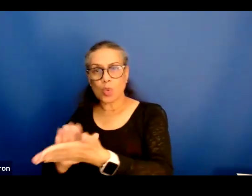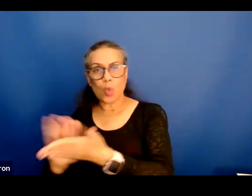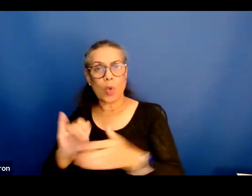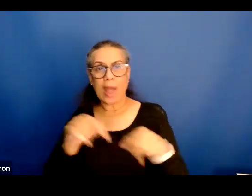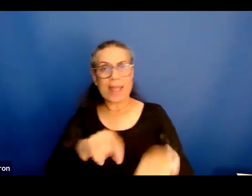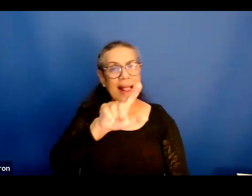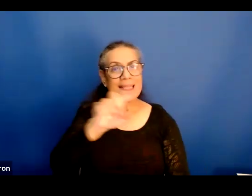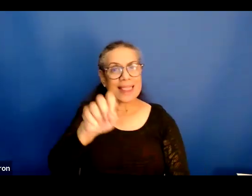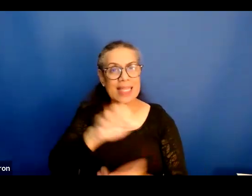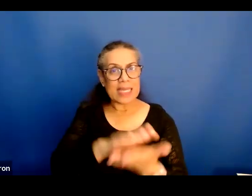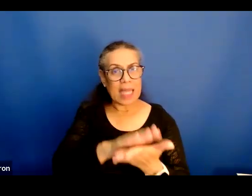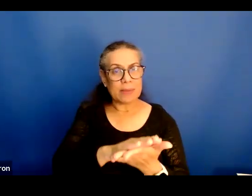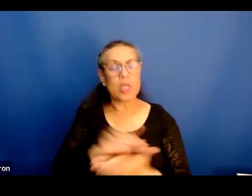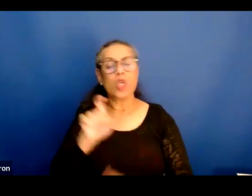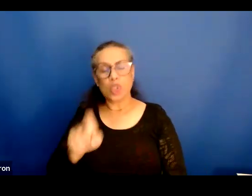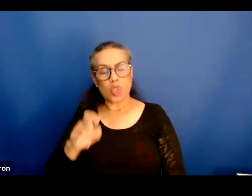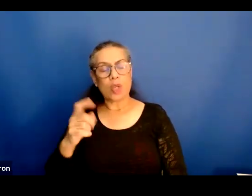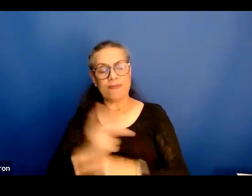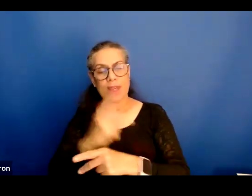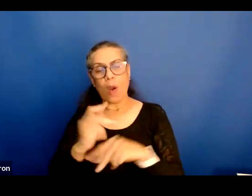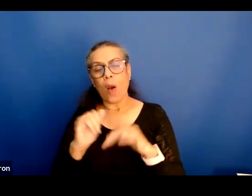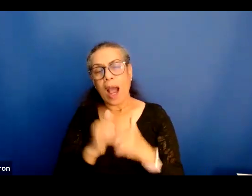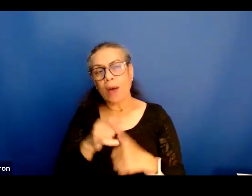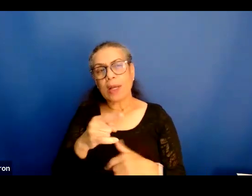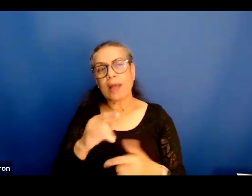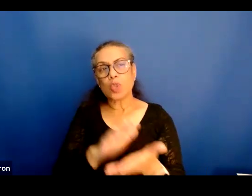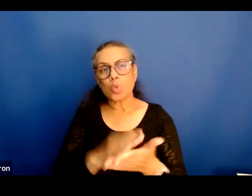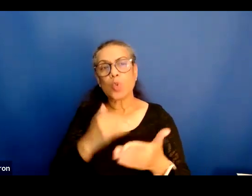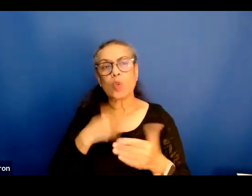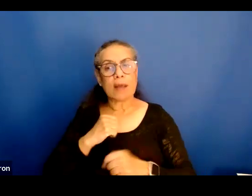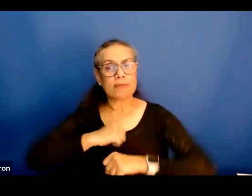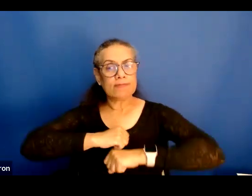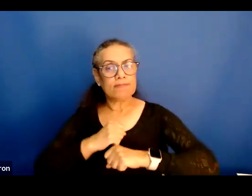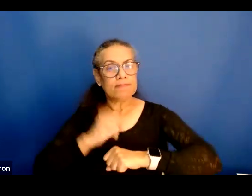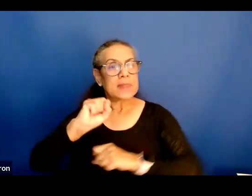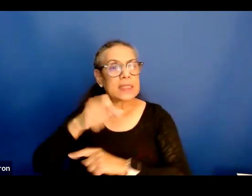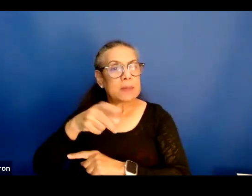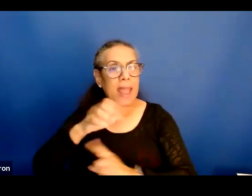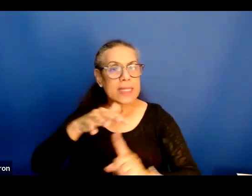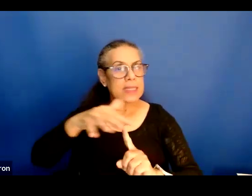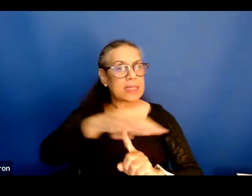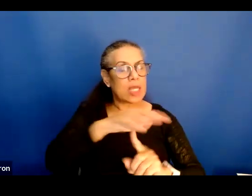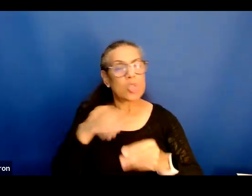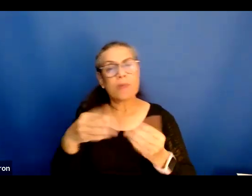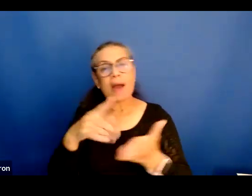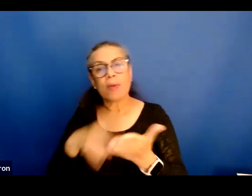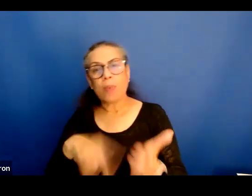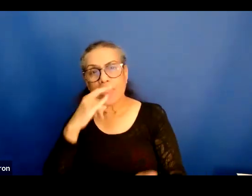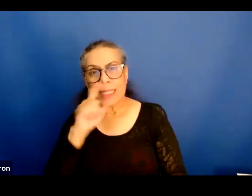Academy, we should be figuring out how to make these schools have the physical space they need to provide the amenities that kids are looking